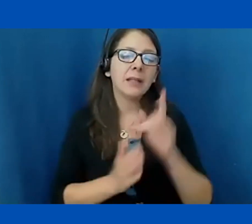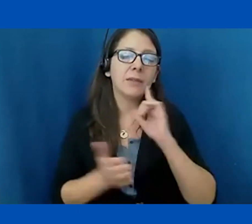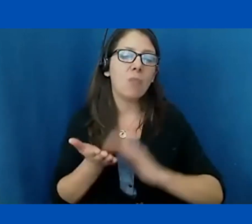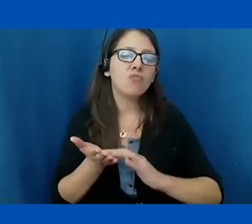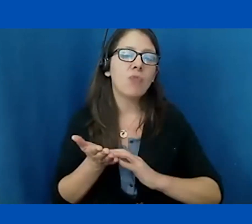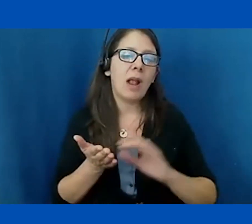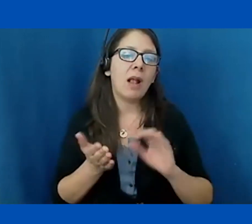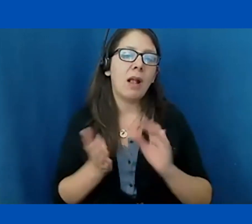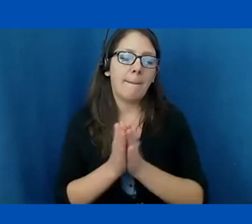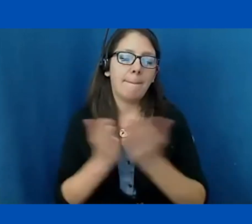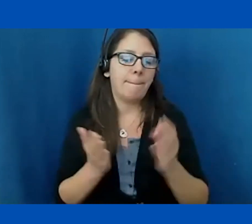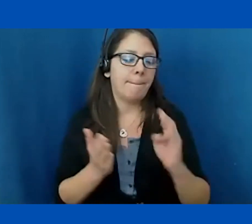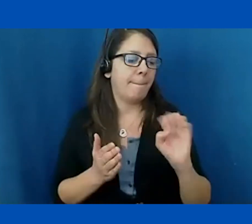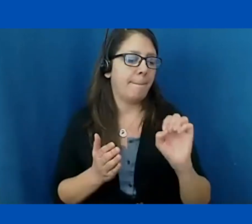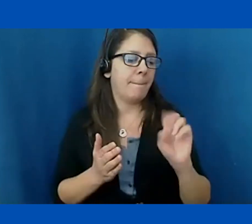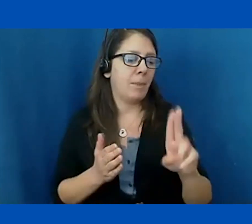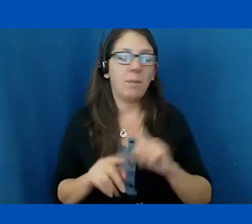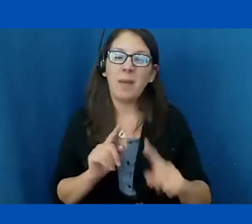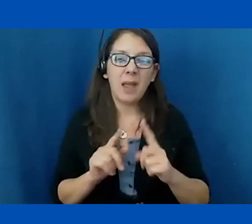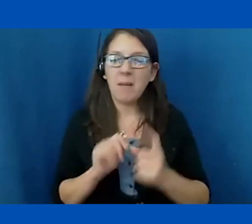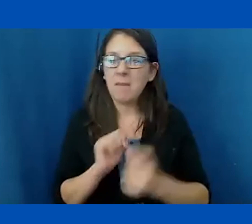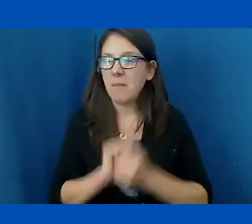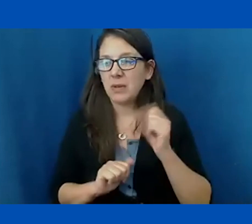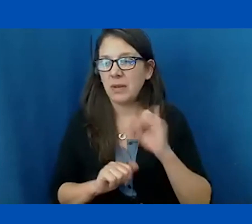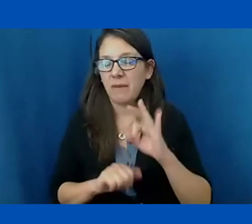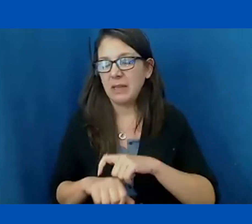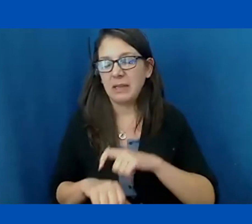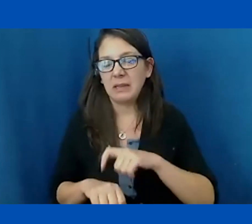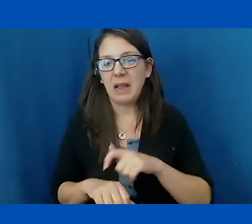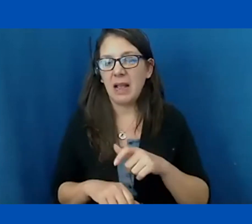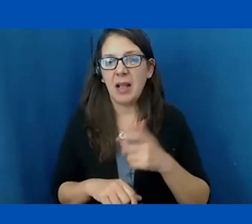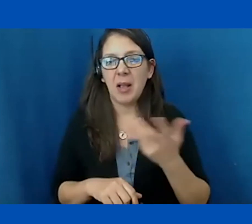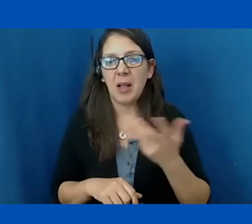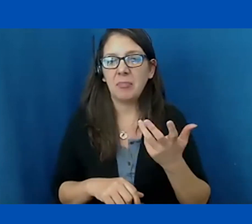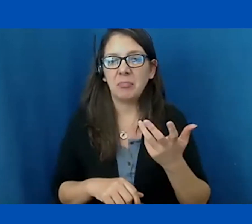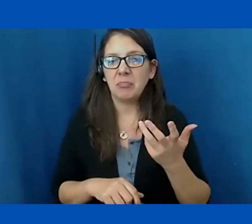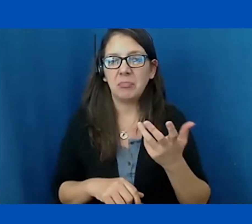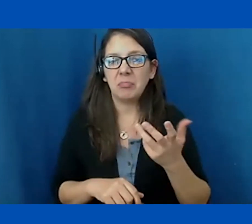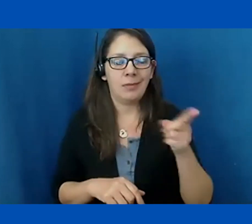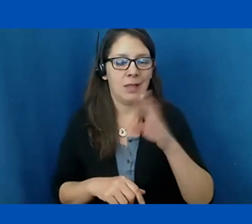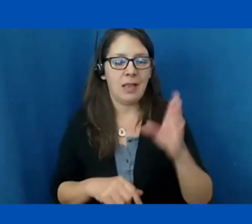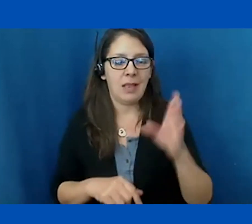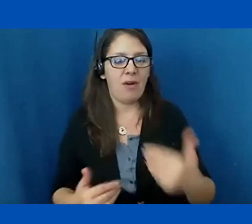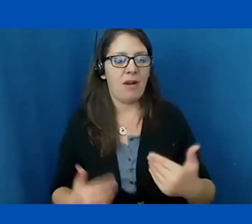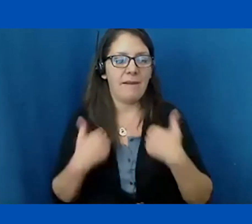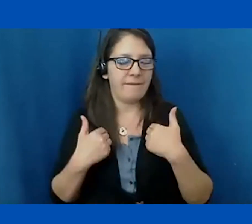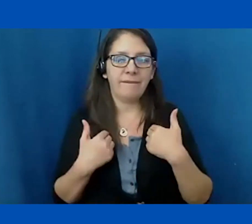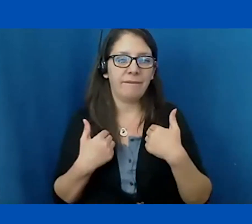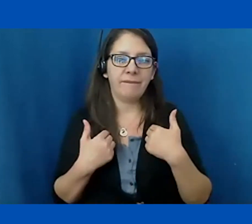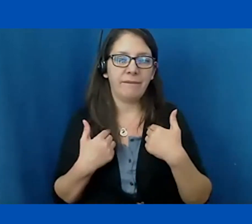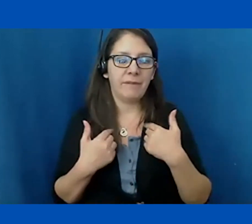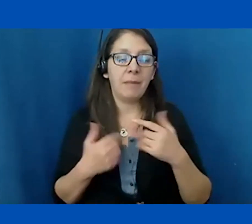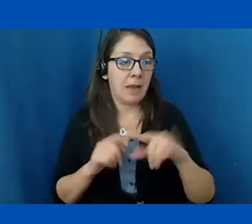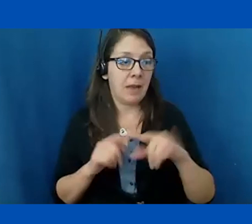great majority of the time, from my experience, they never really have it. Or if they have a bro menu,